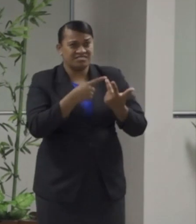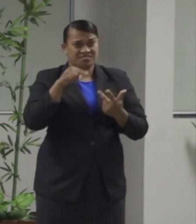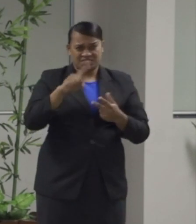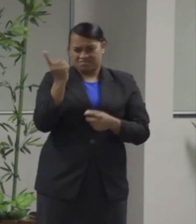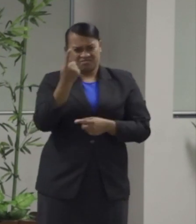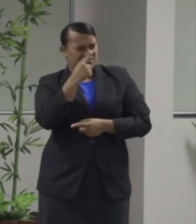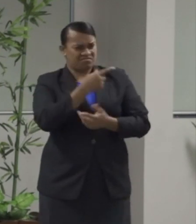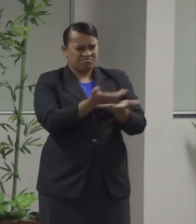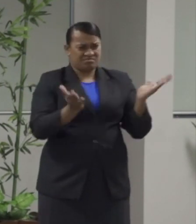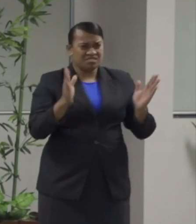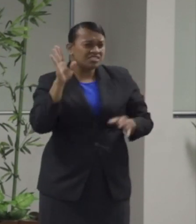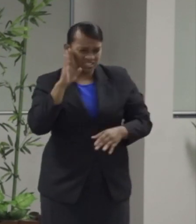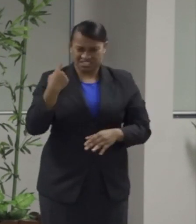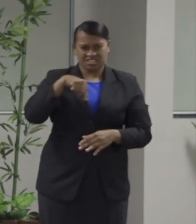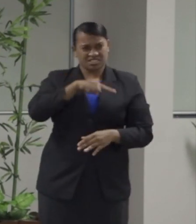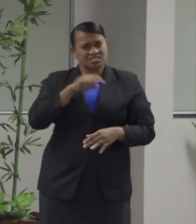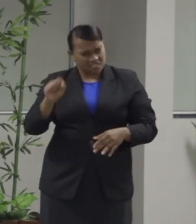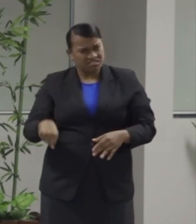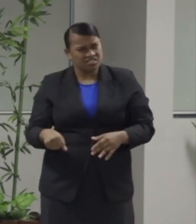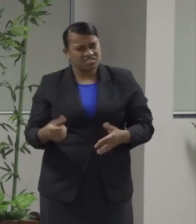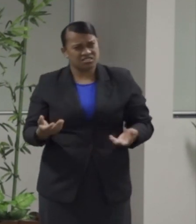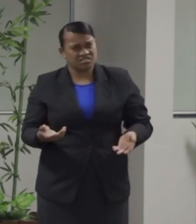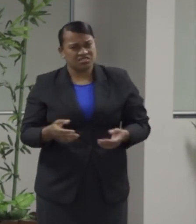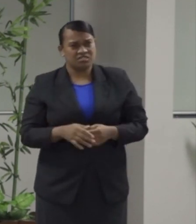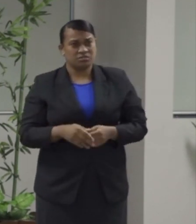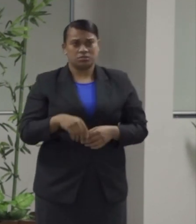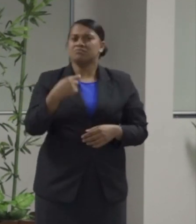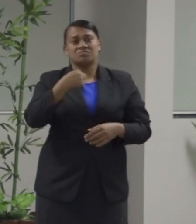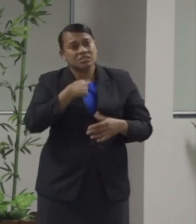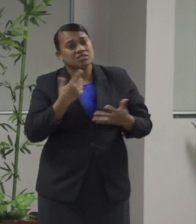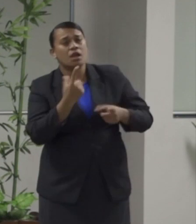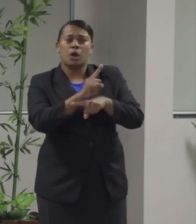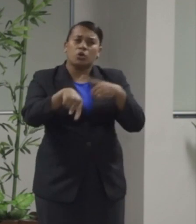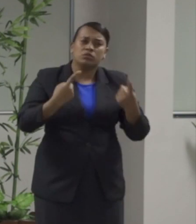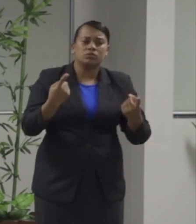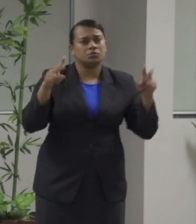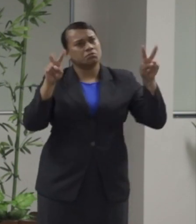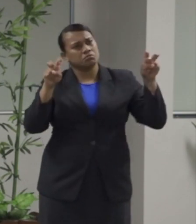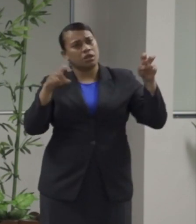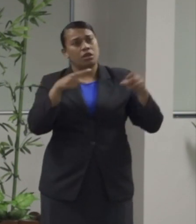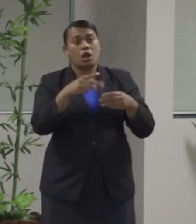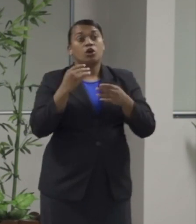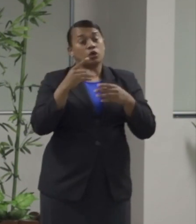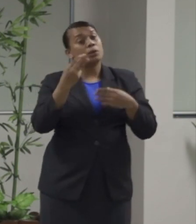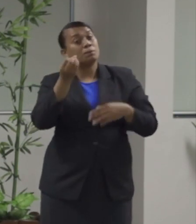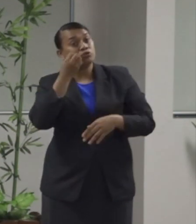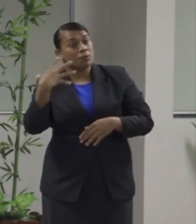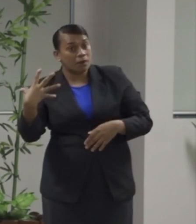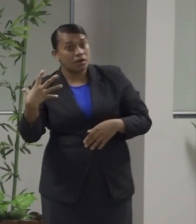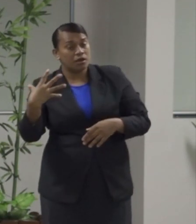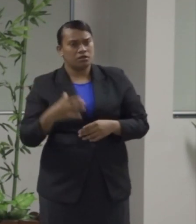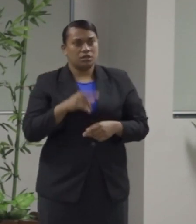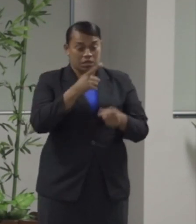right thing. I'm speaking of the supermarket managers who have properly spaced out their checkout lines to enforce